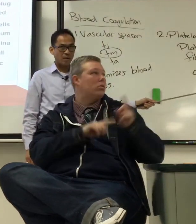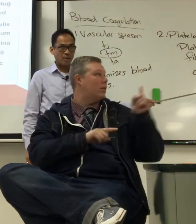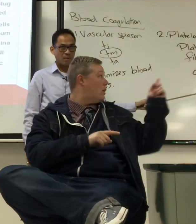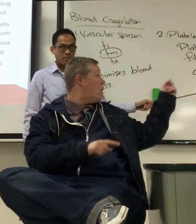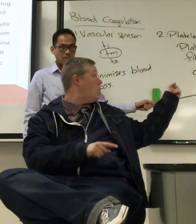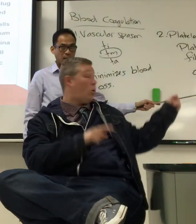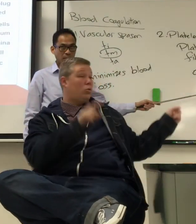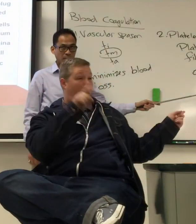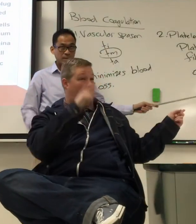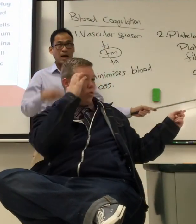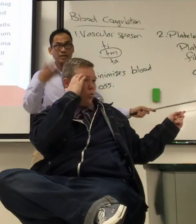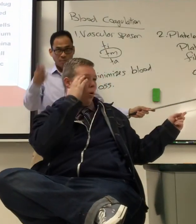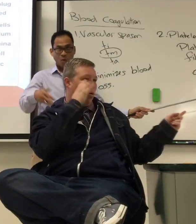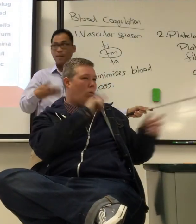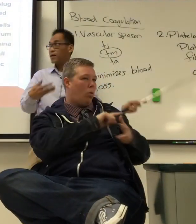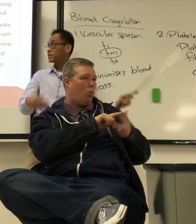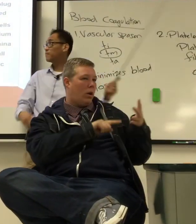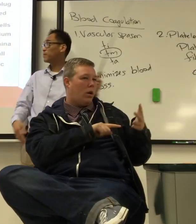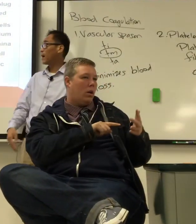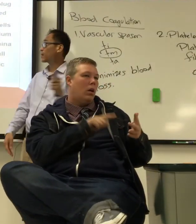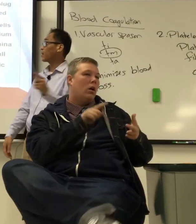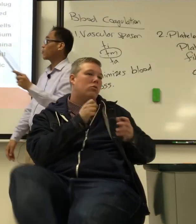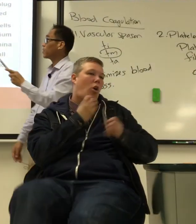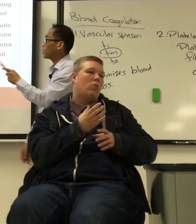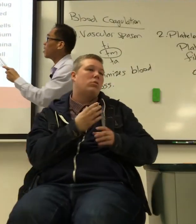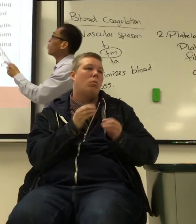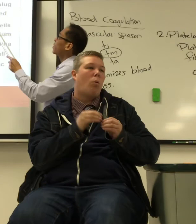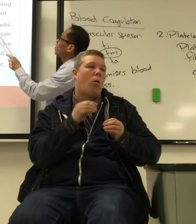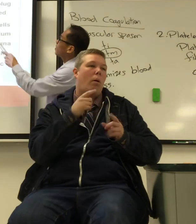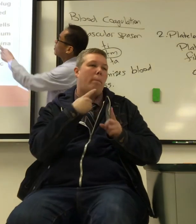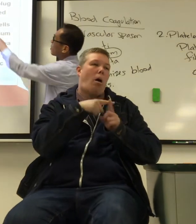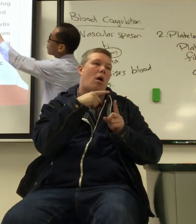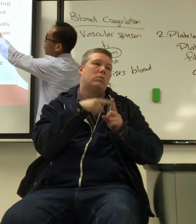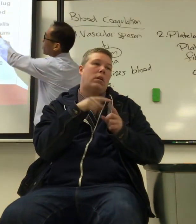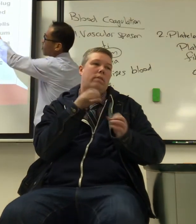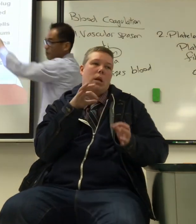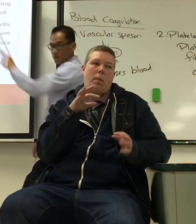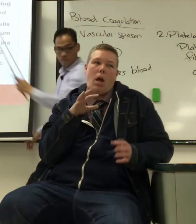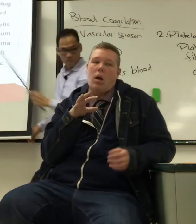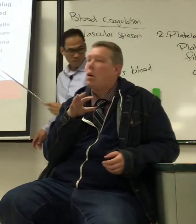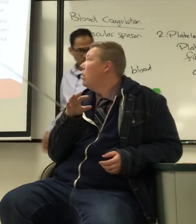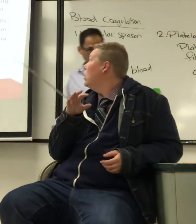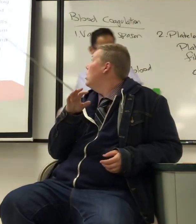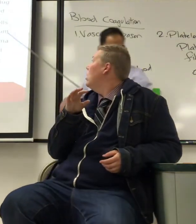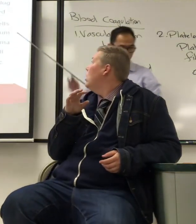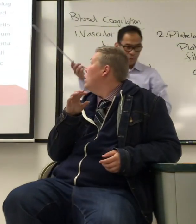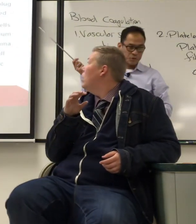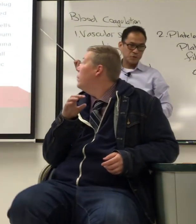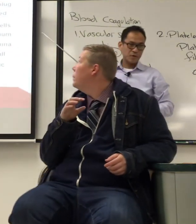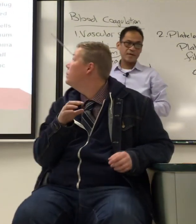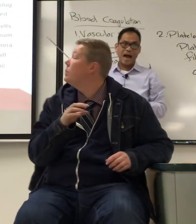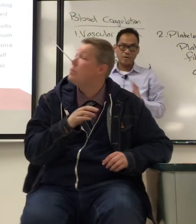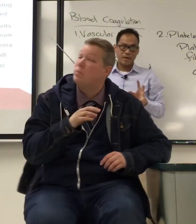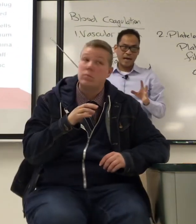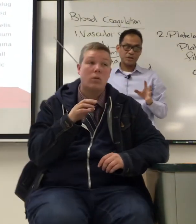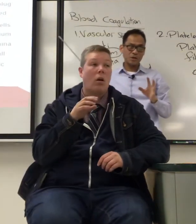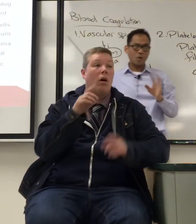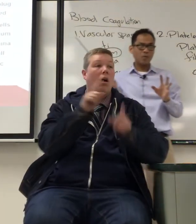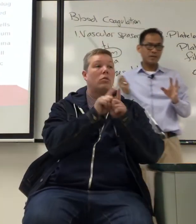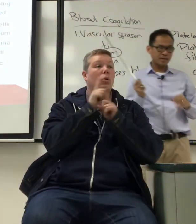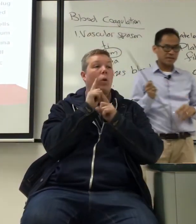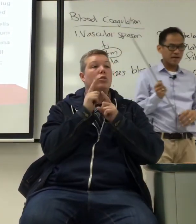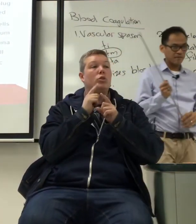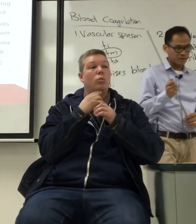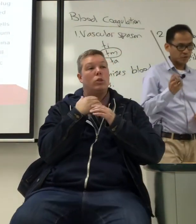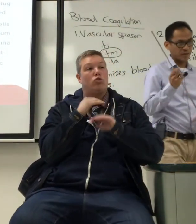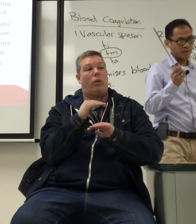to know. And it's causing more positive feedback. The other thing to note here, you want to restrict aggregation only